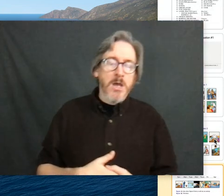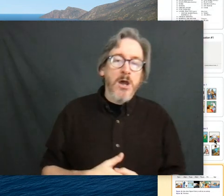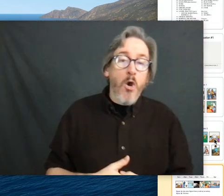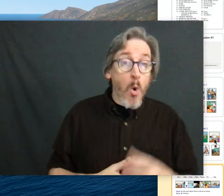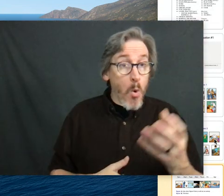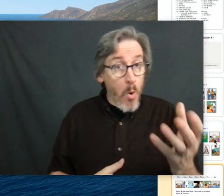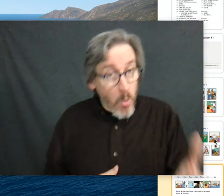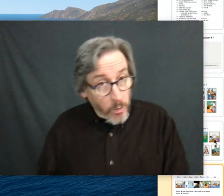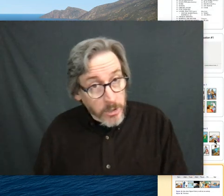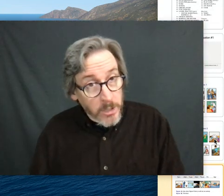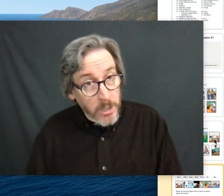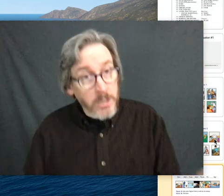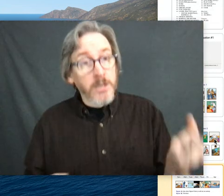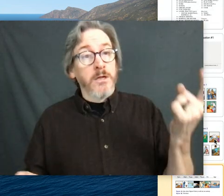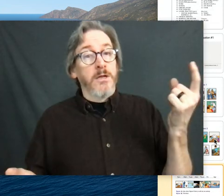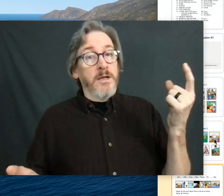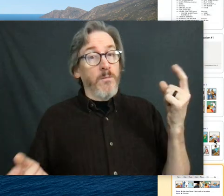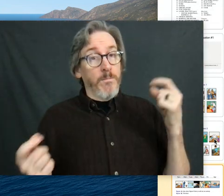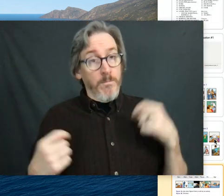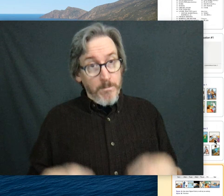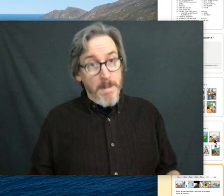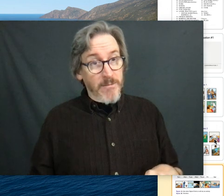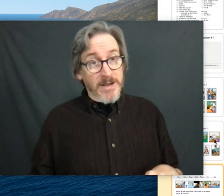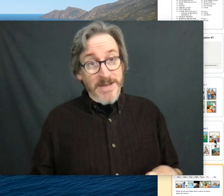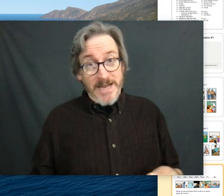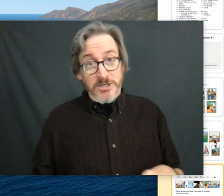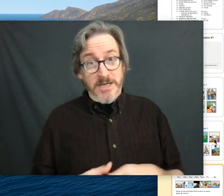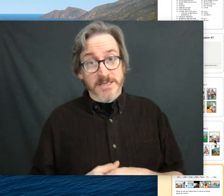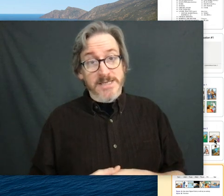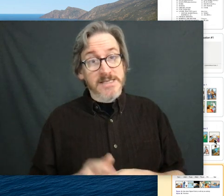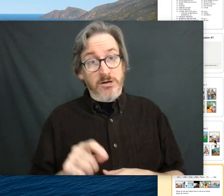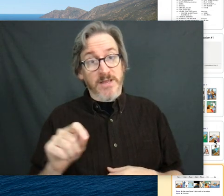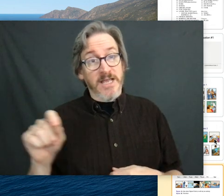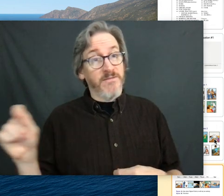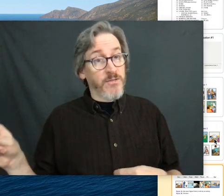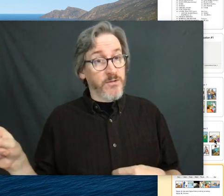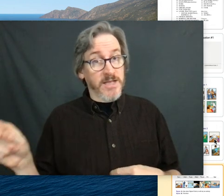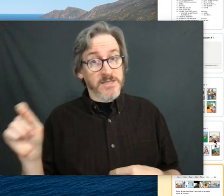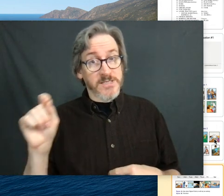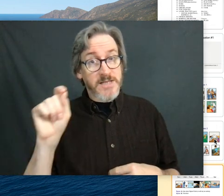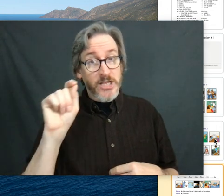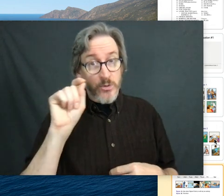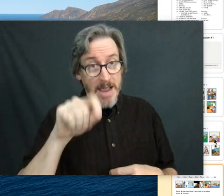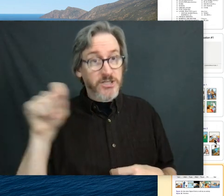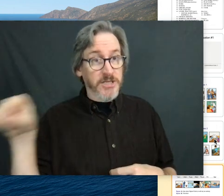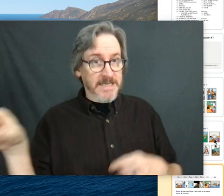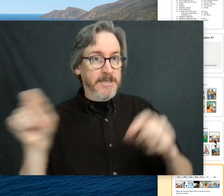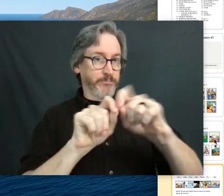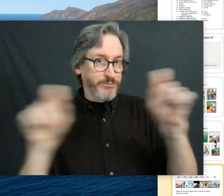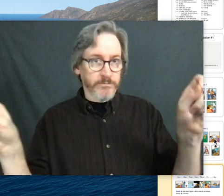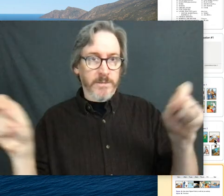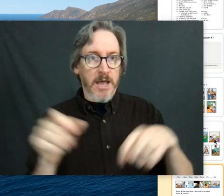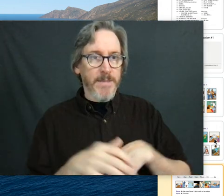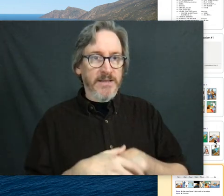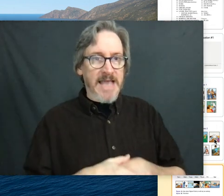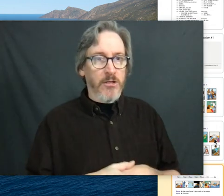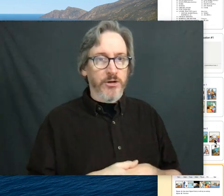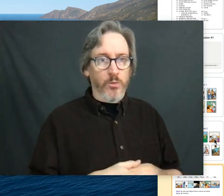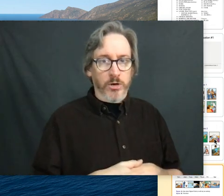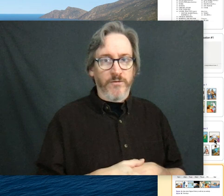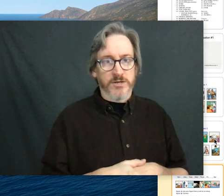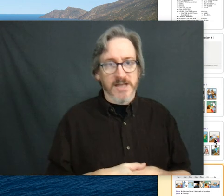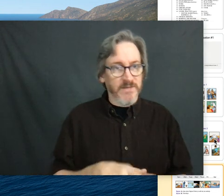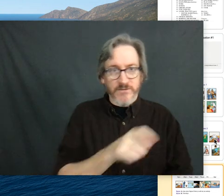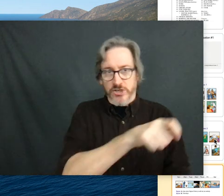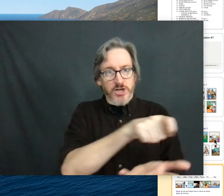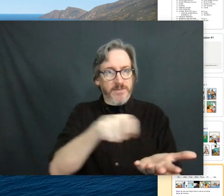now. Or my recommendation is start thinking of other things that you actually did and make the calendar